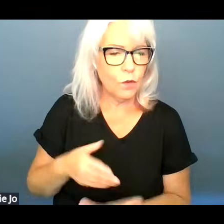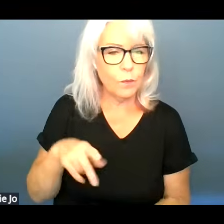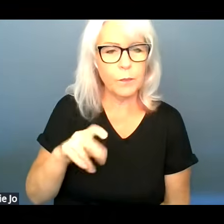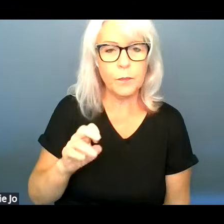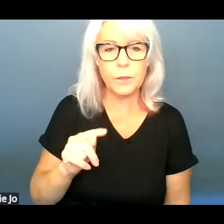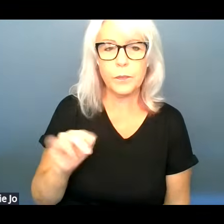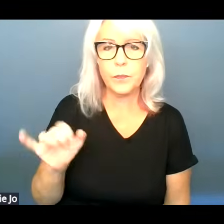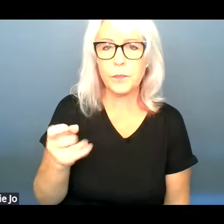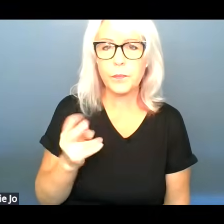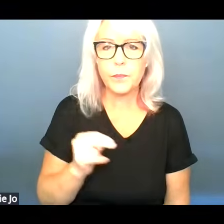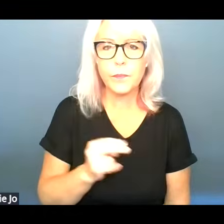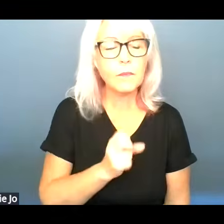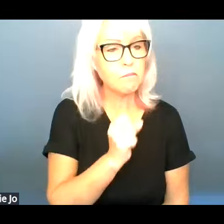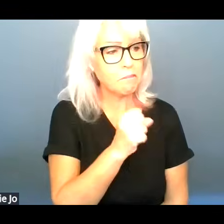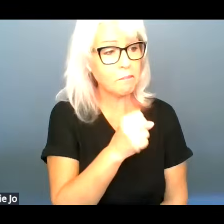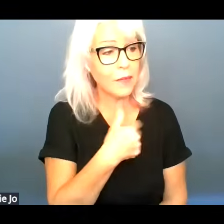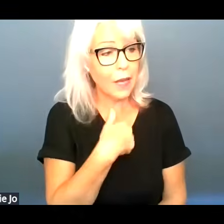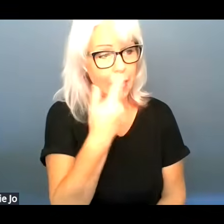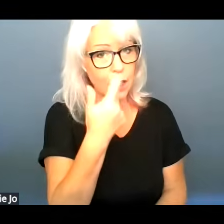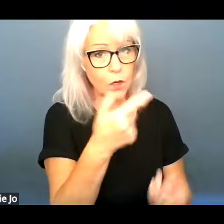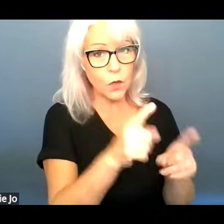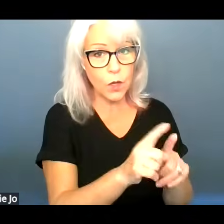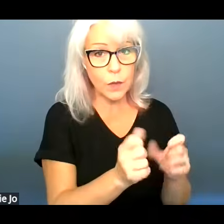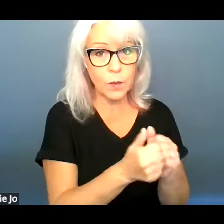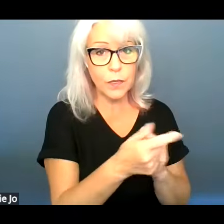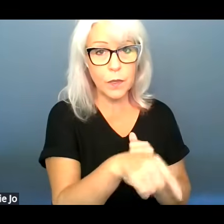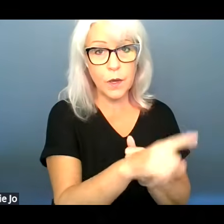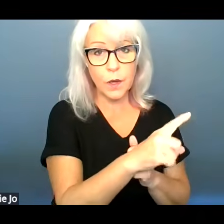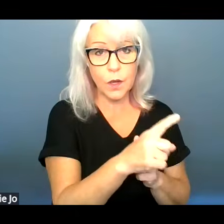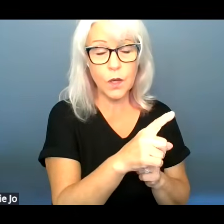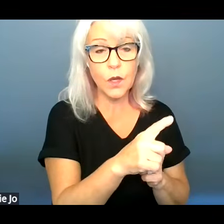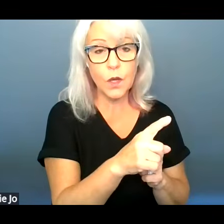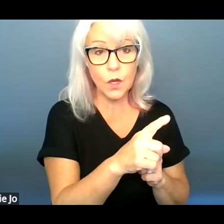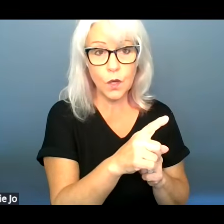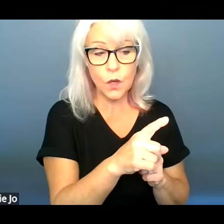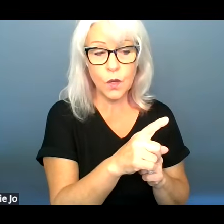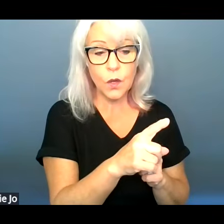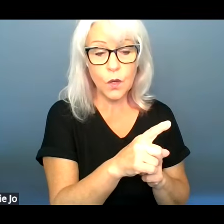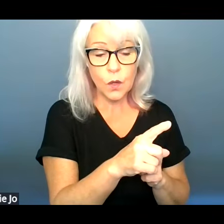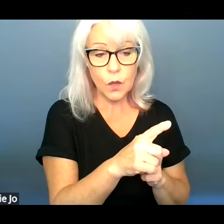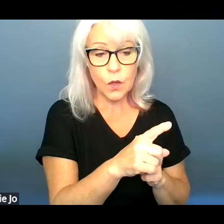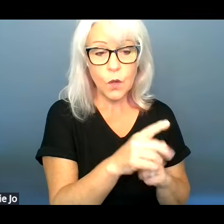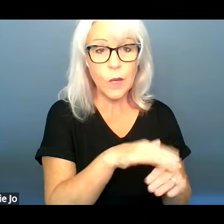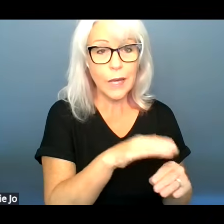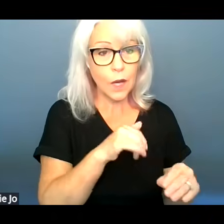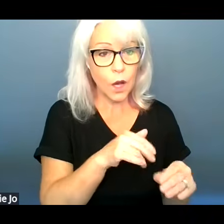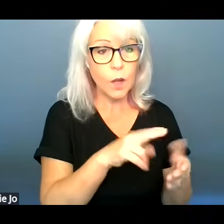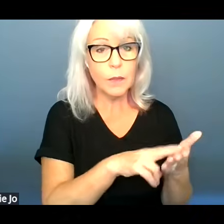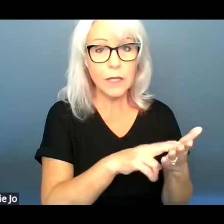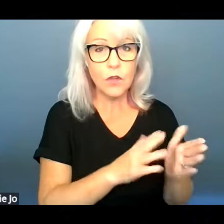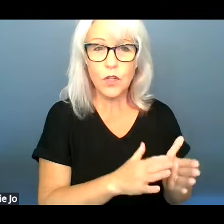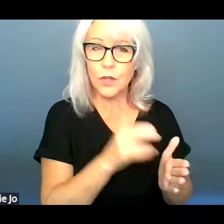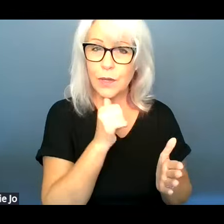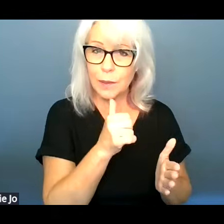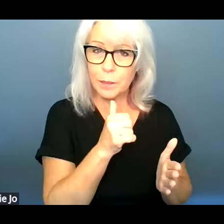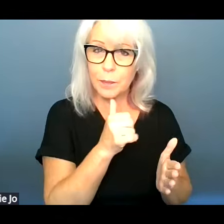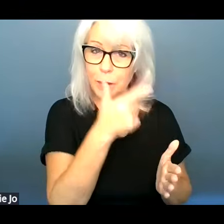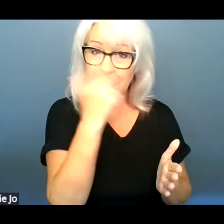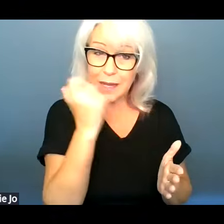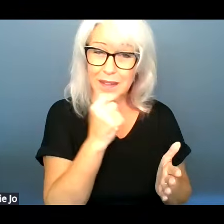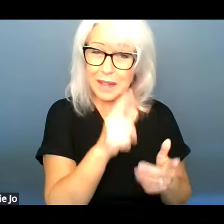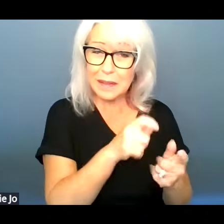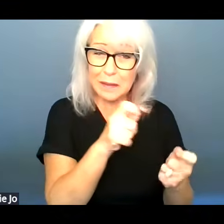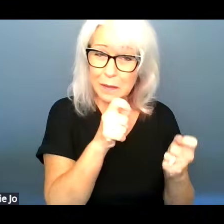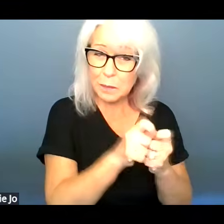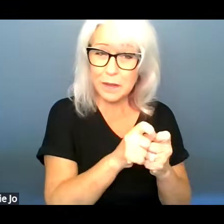I would agree with the recall petitioner that they don't need to set forth because it is a course of conduct.